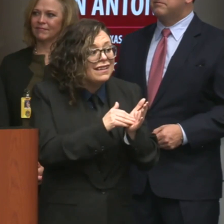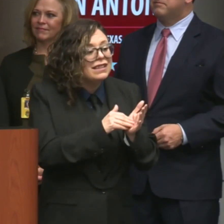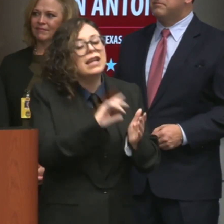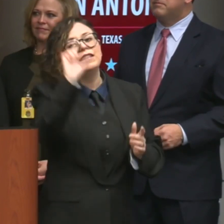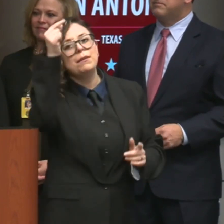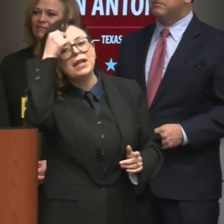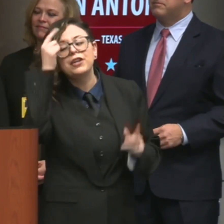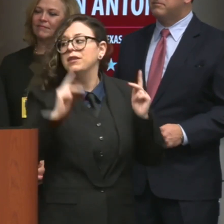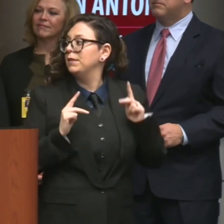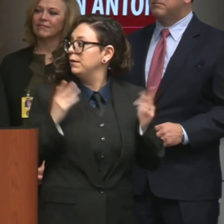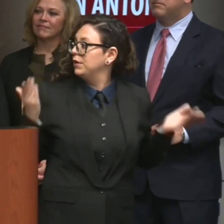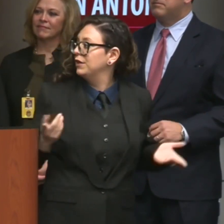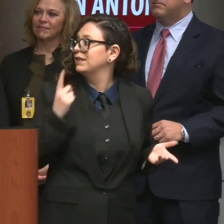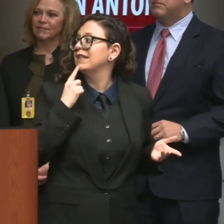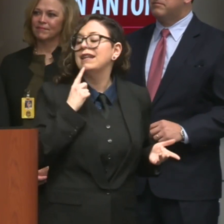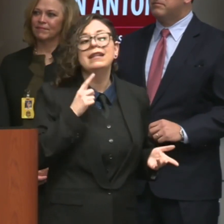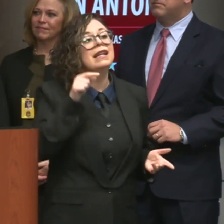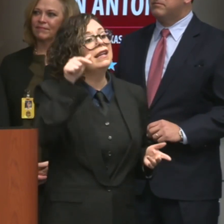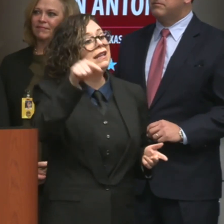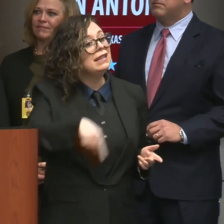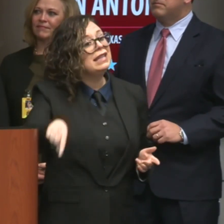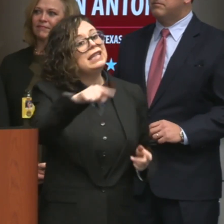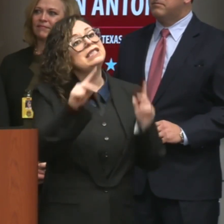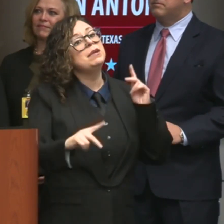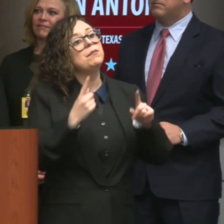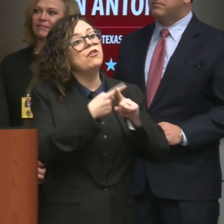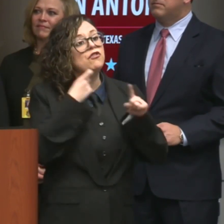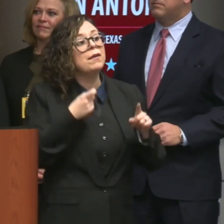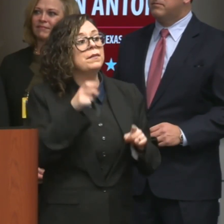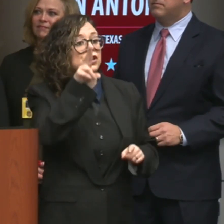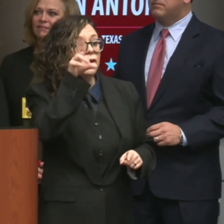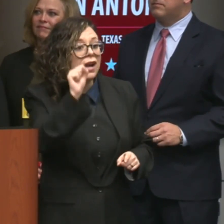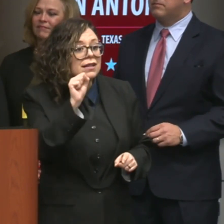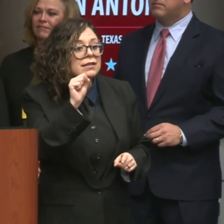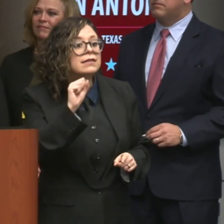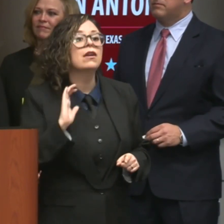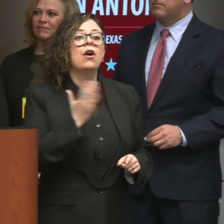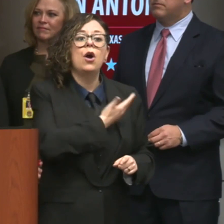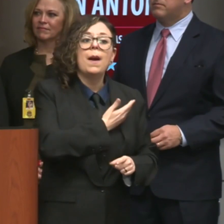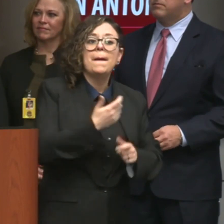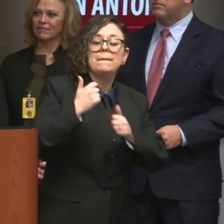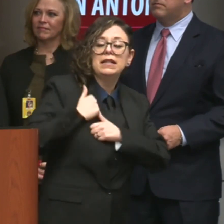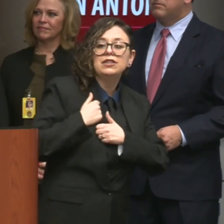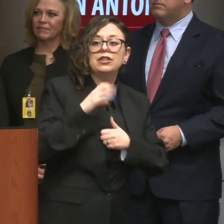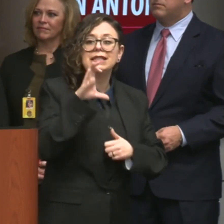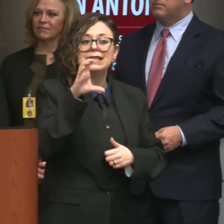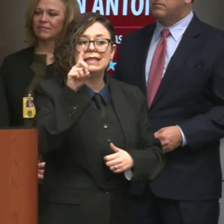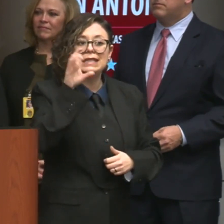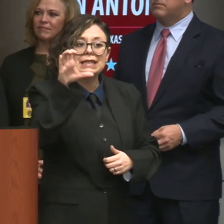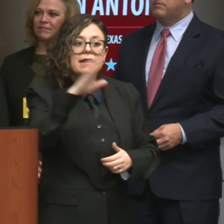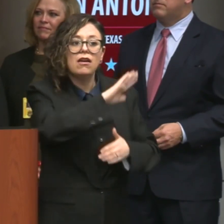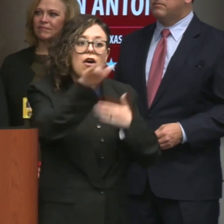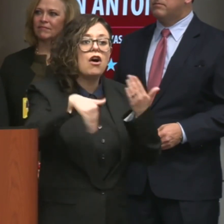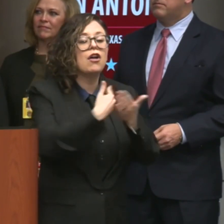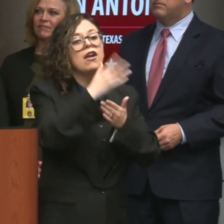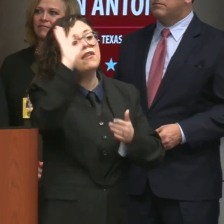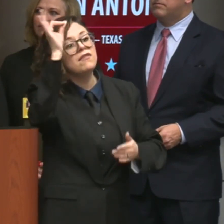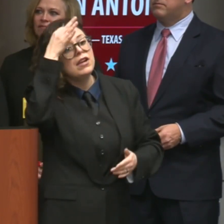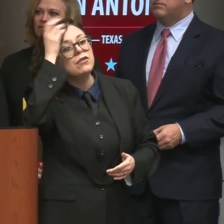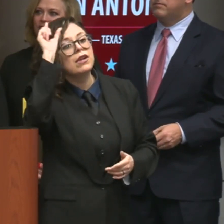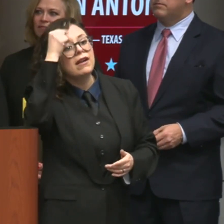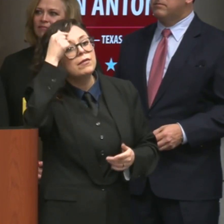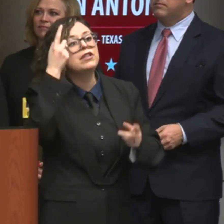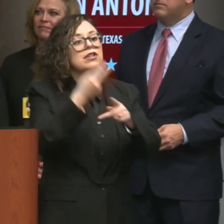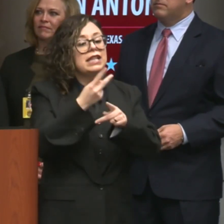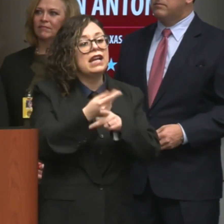and the folks here have said, these are people from the United States. Our military, our CDC, our entire federal government are taking care